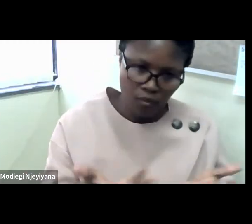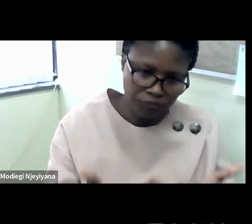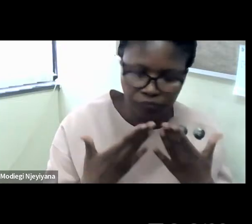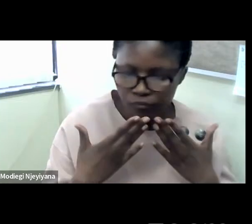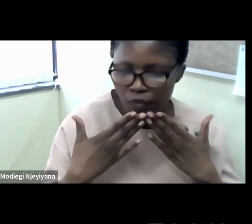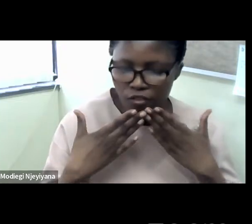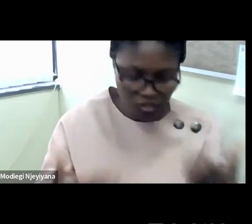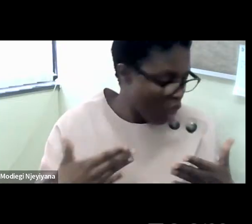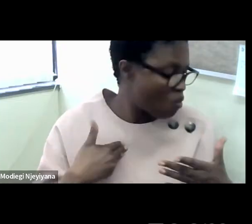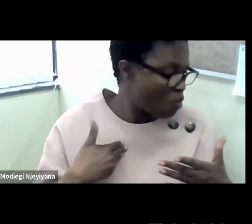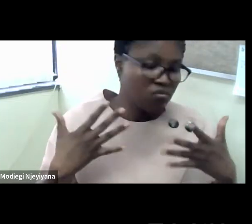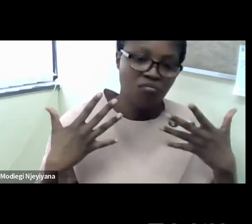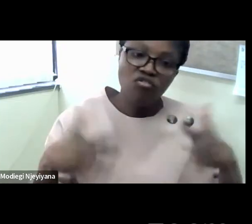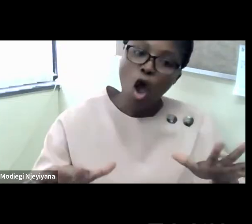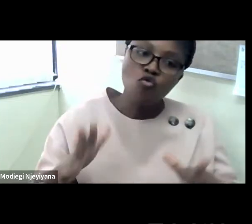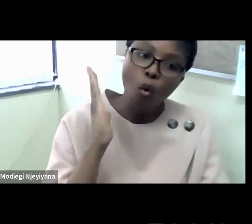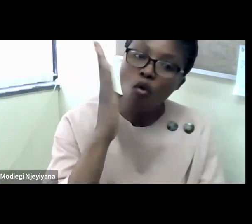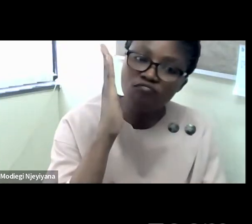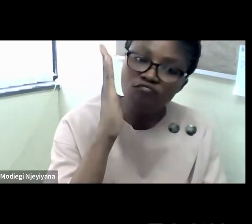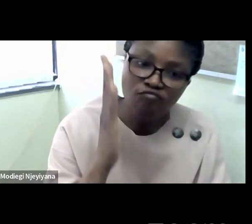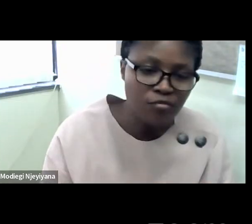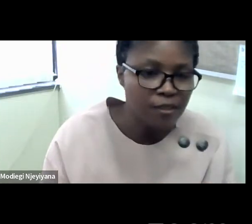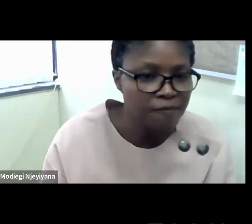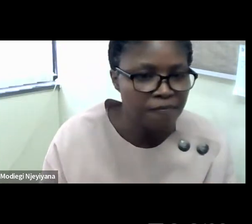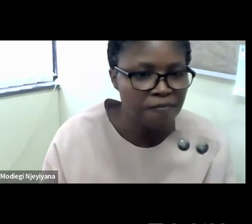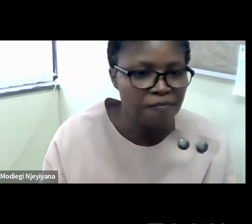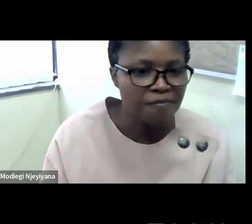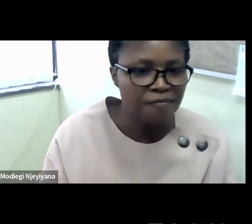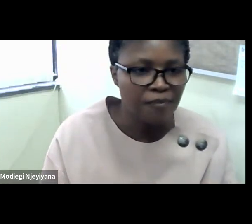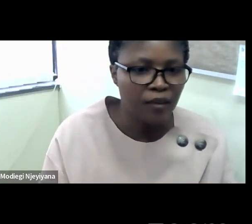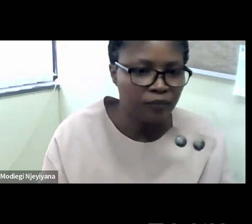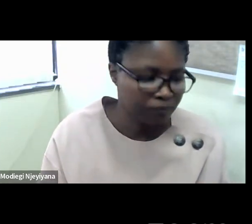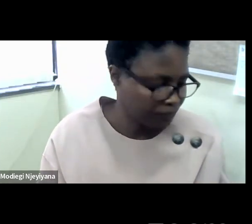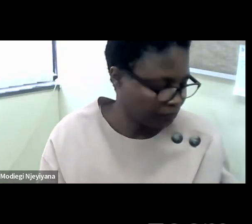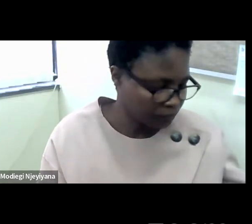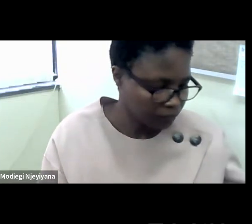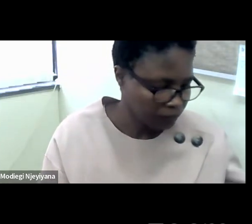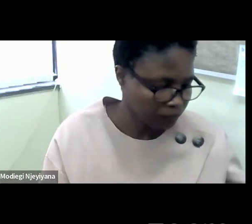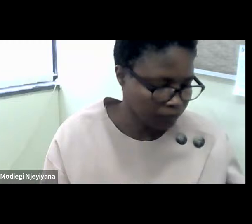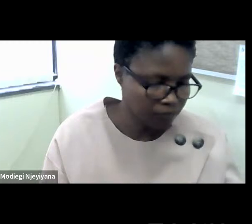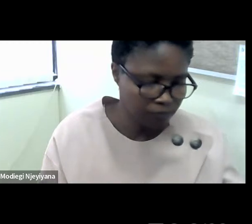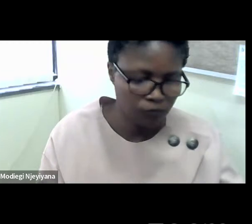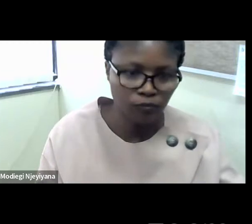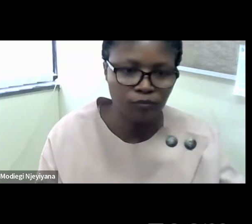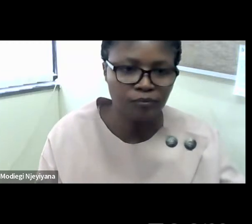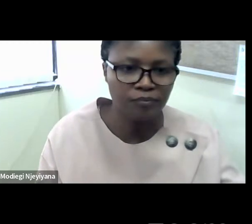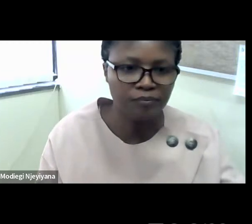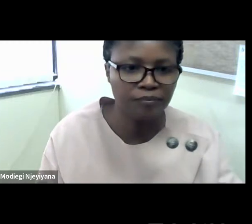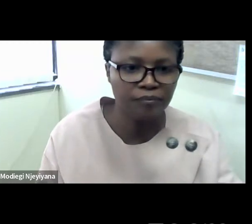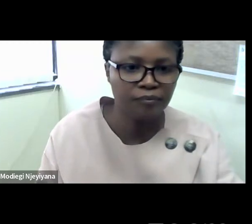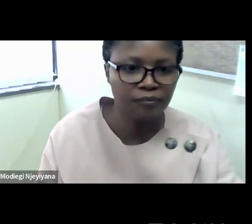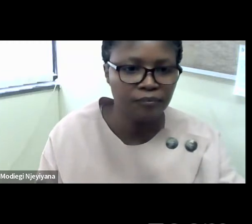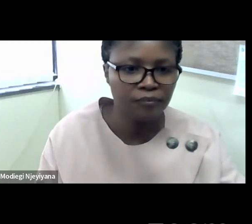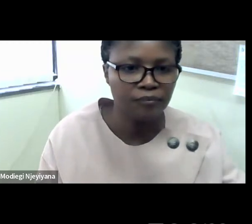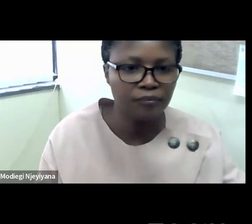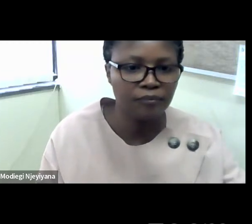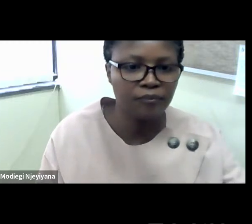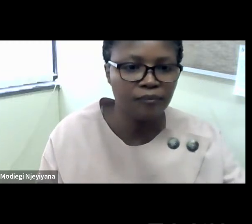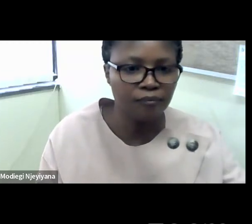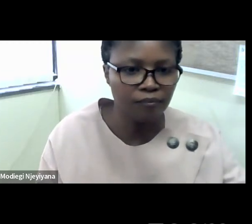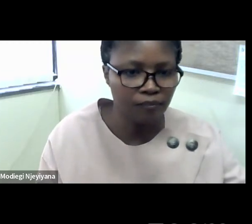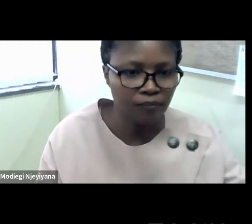for example, that will make it accessible to our deaf community. So that's really what I wanted to briefly touch on for